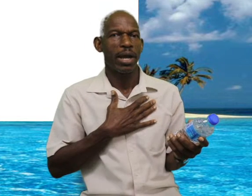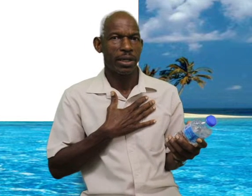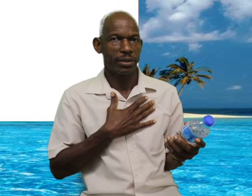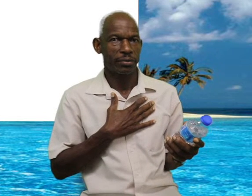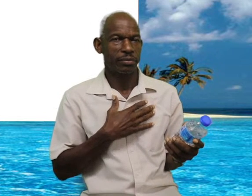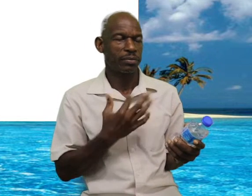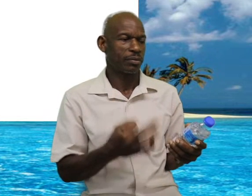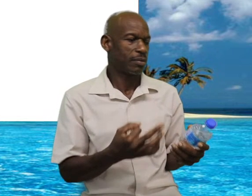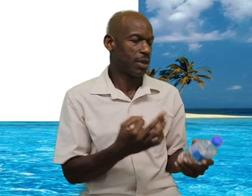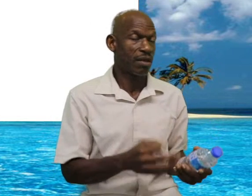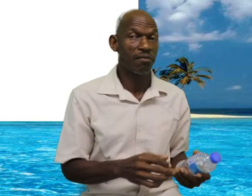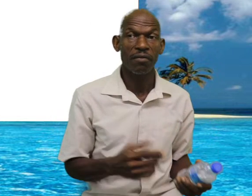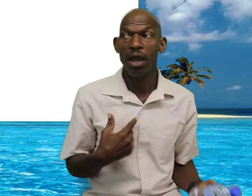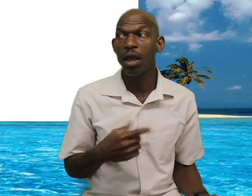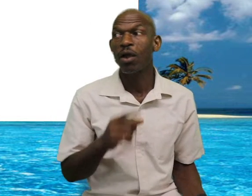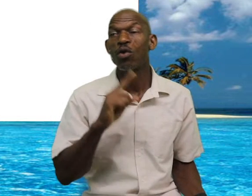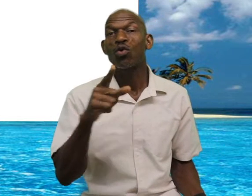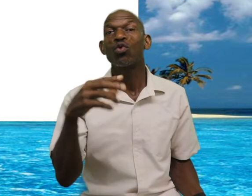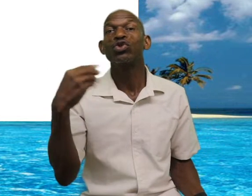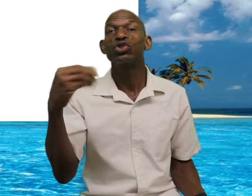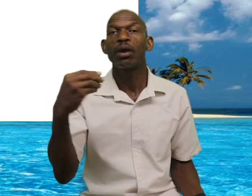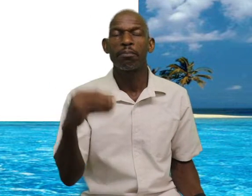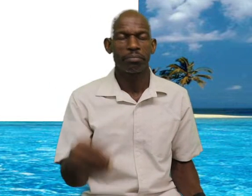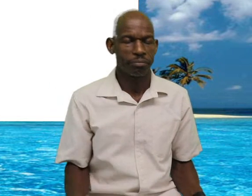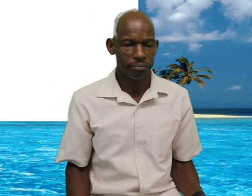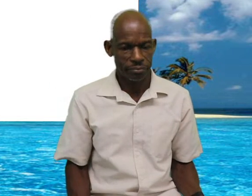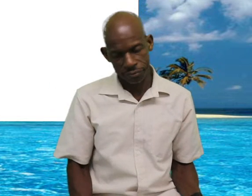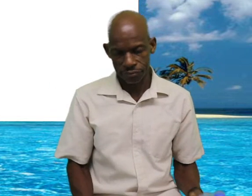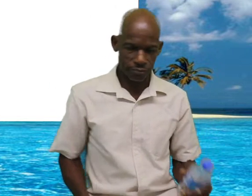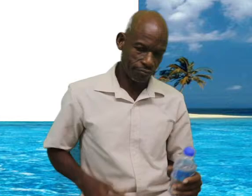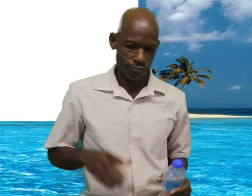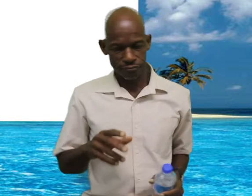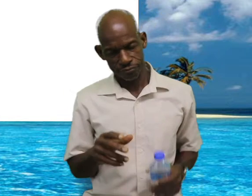I have my money here. It's a different color.